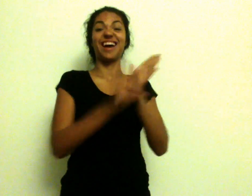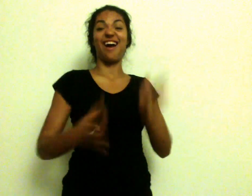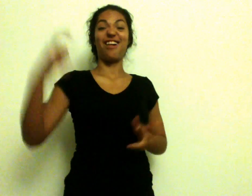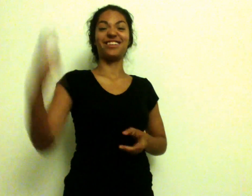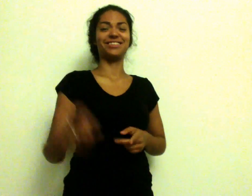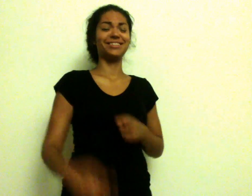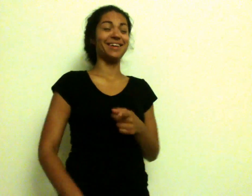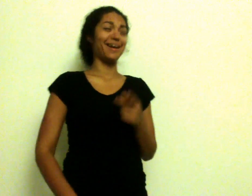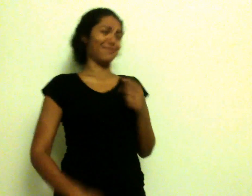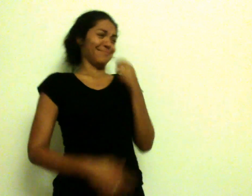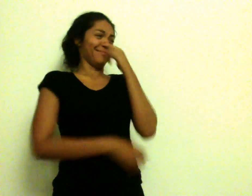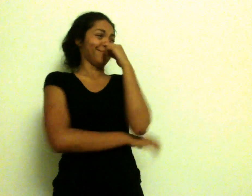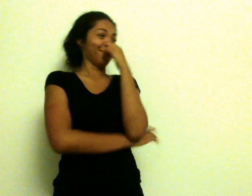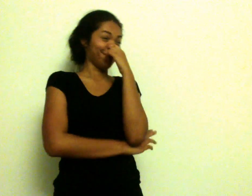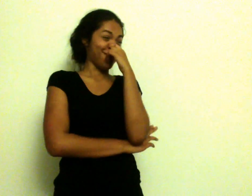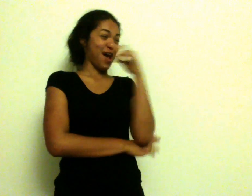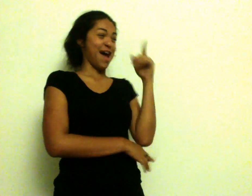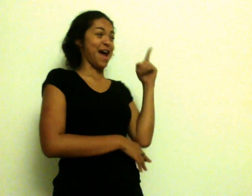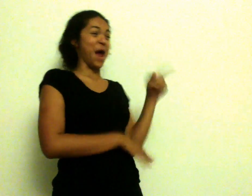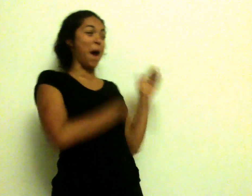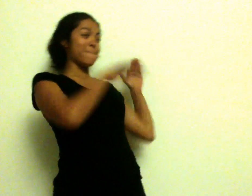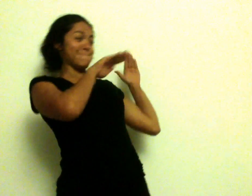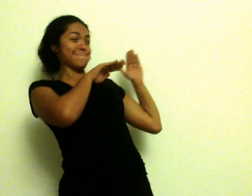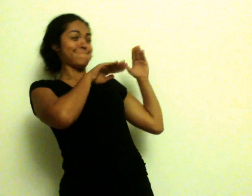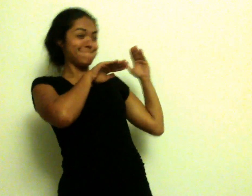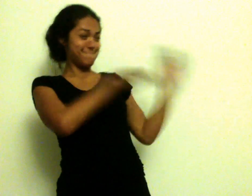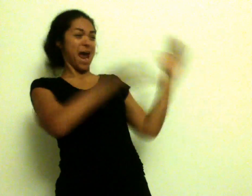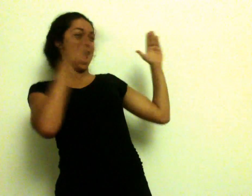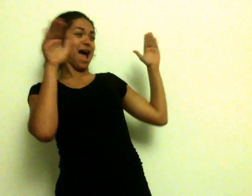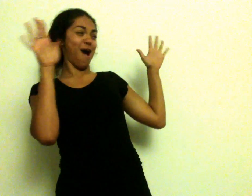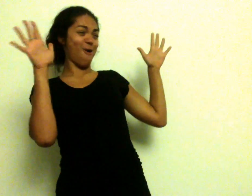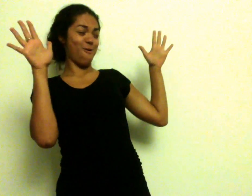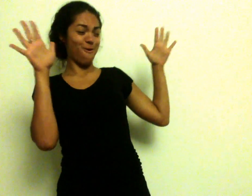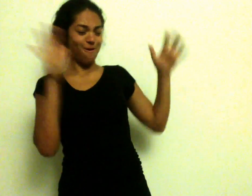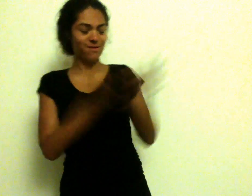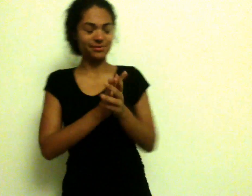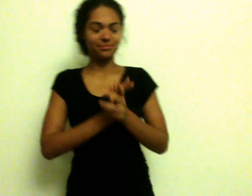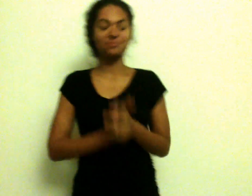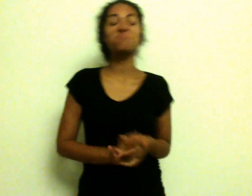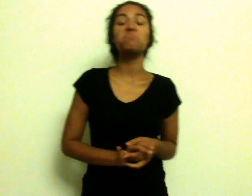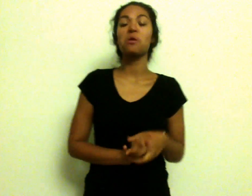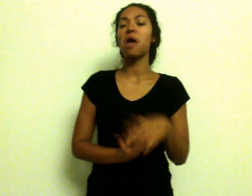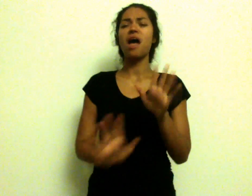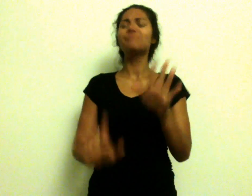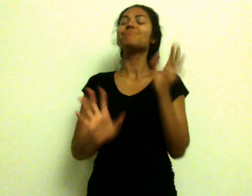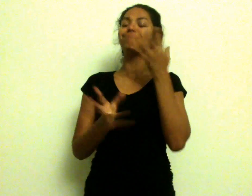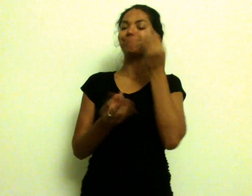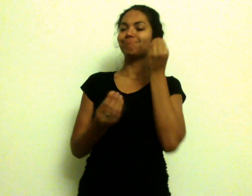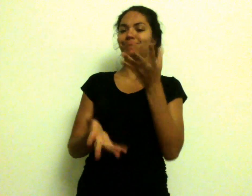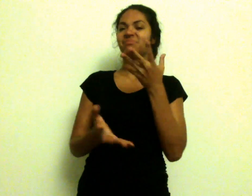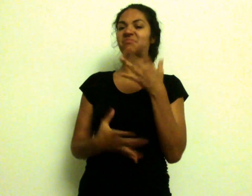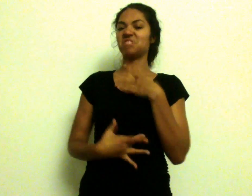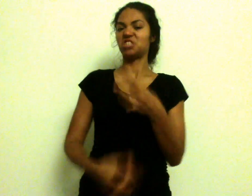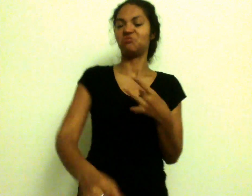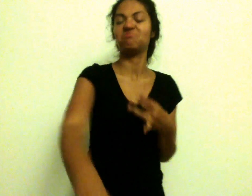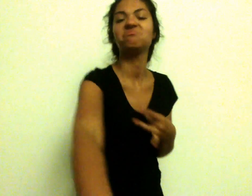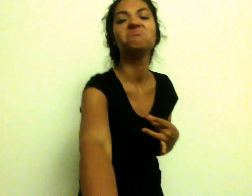him and grinned like saying, I think the lunch is over. But, the fascinating thing is what